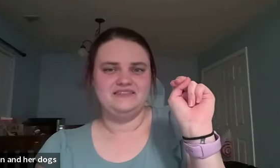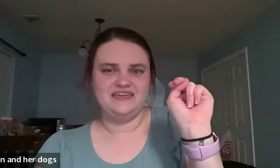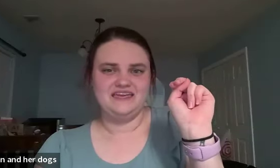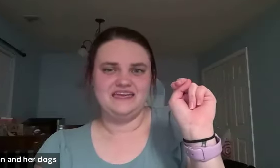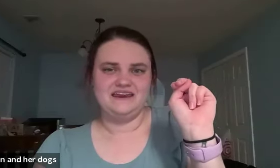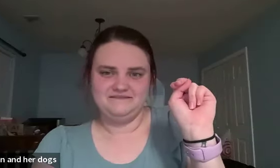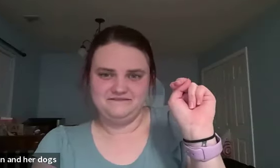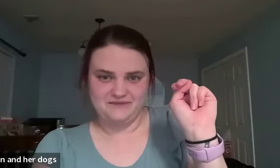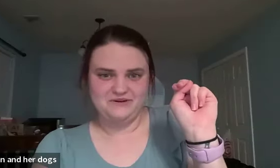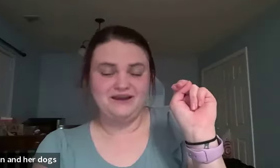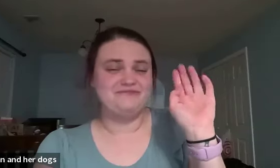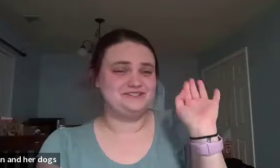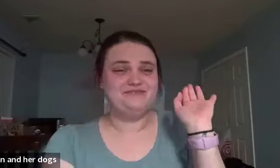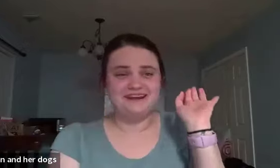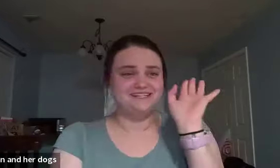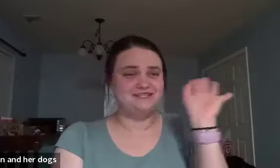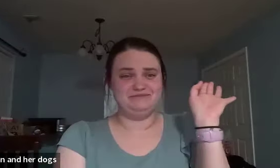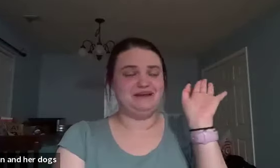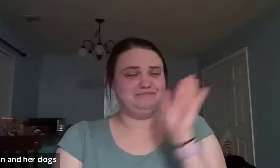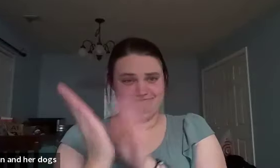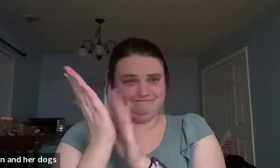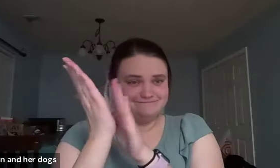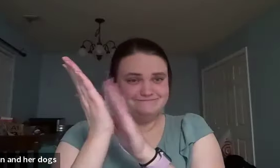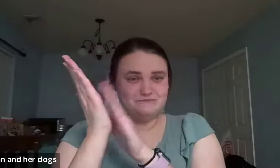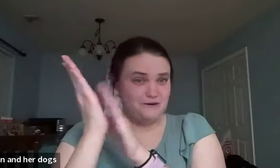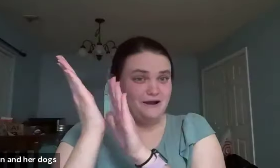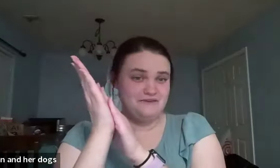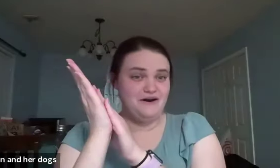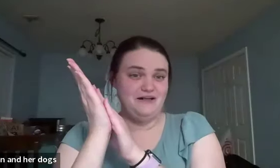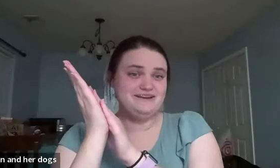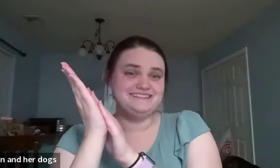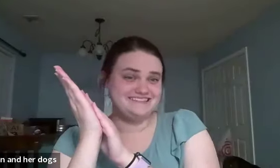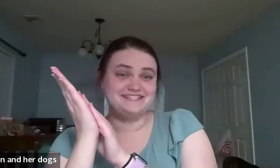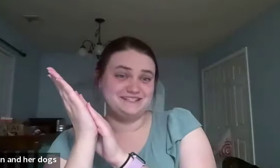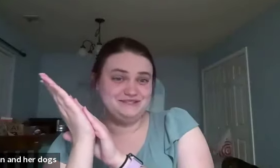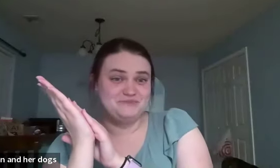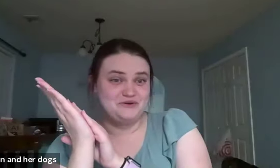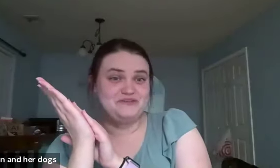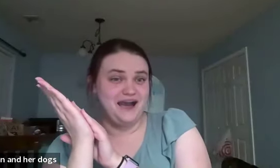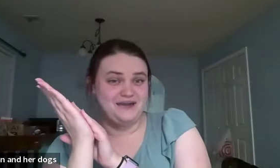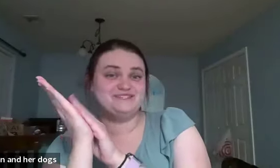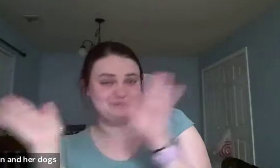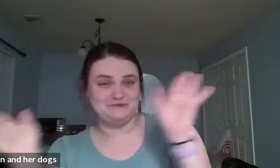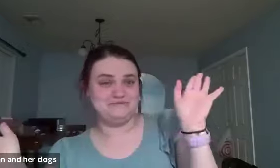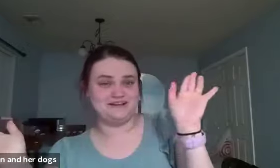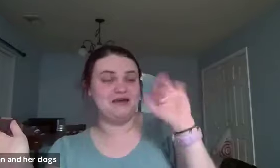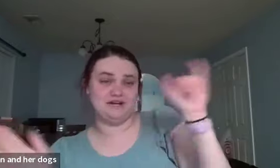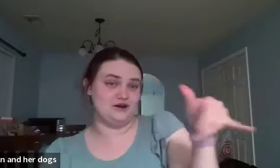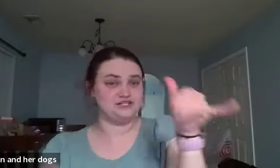And then February, first off, can I just like, bravo, all of y'all did that so smooth. I'm super impressed. I watched you all